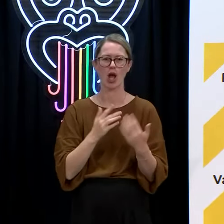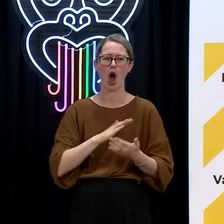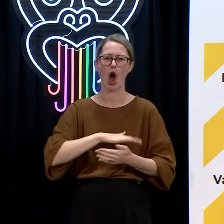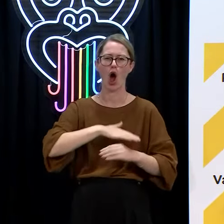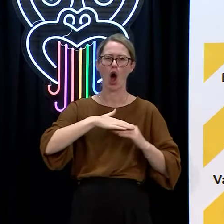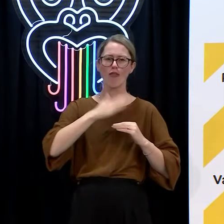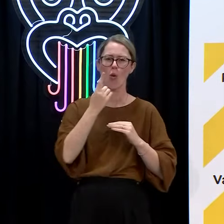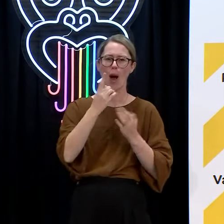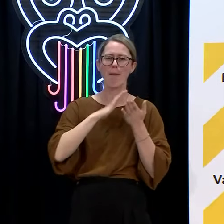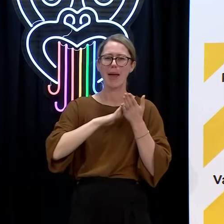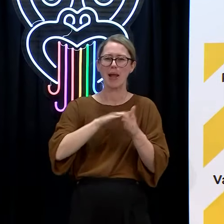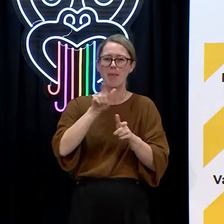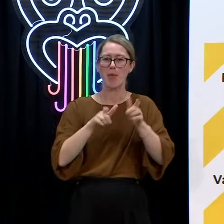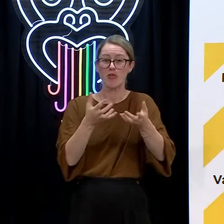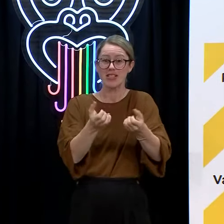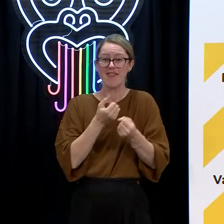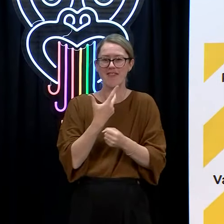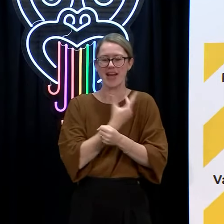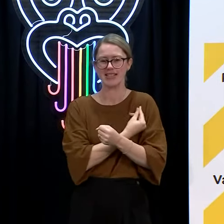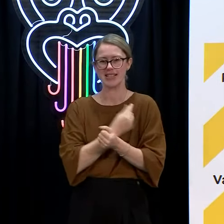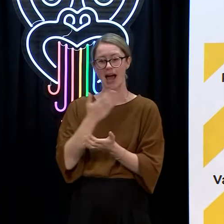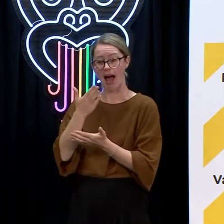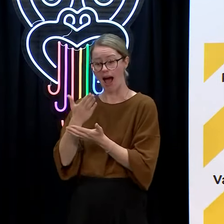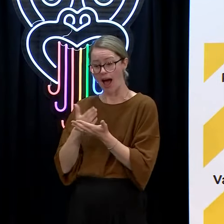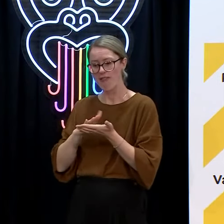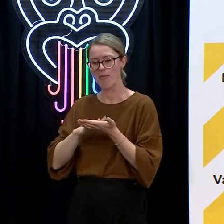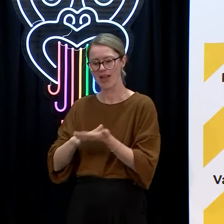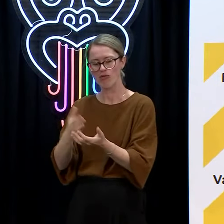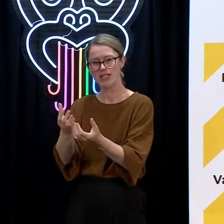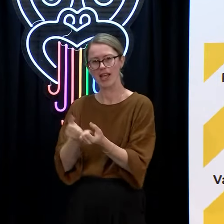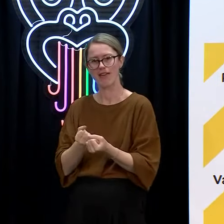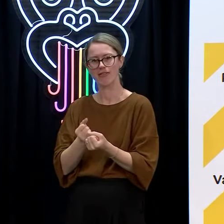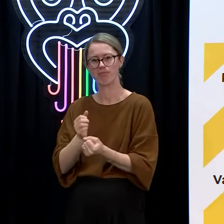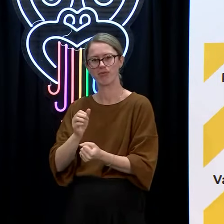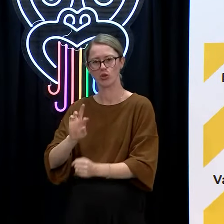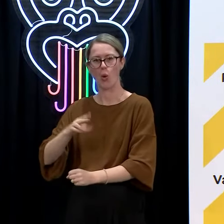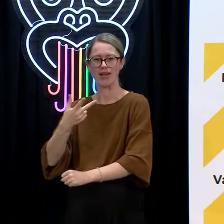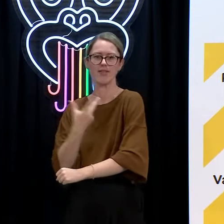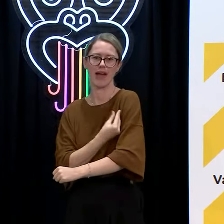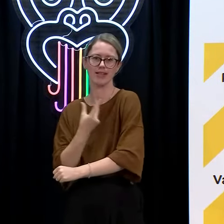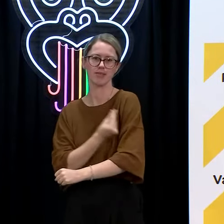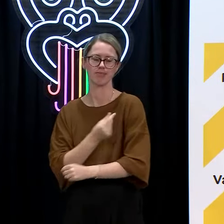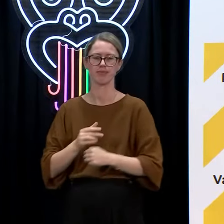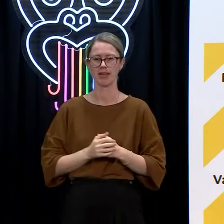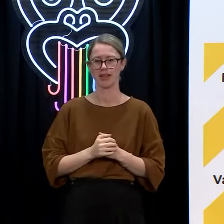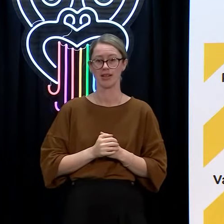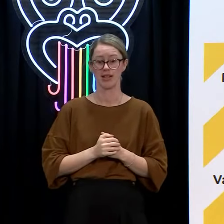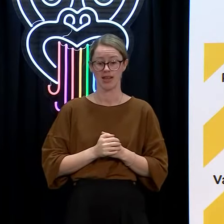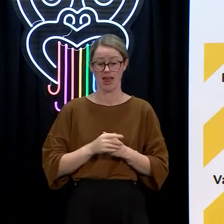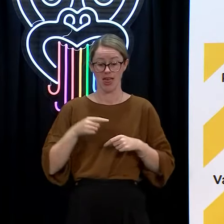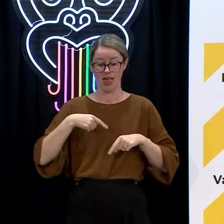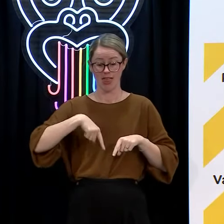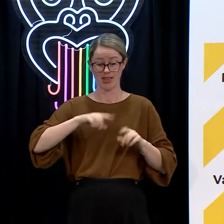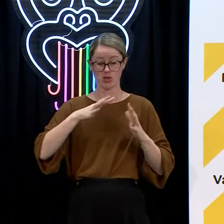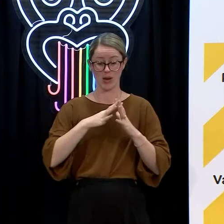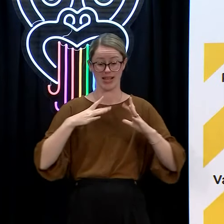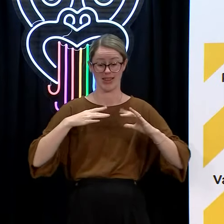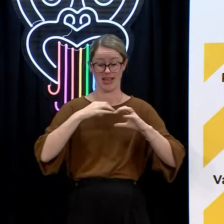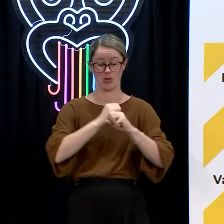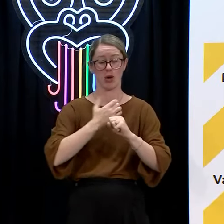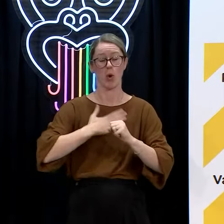1 million people, with over 500,000 people having received both doses. By the end of this week, we